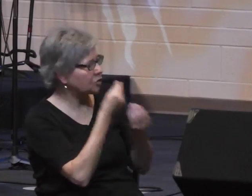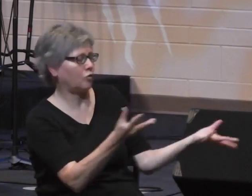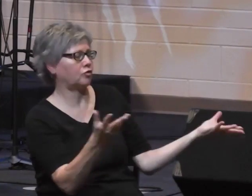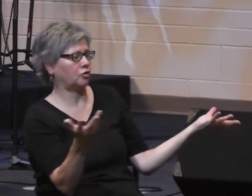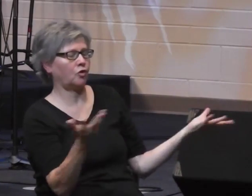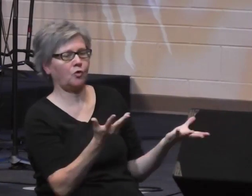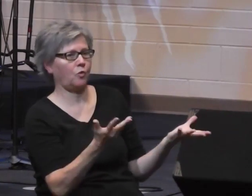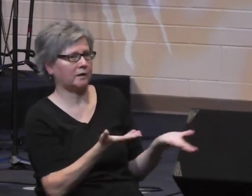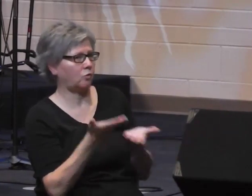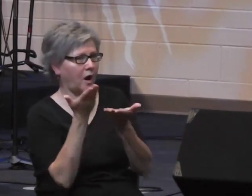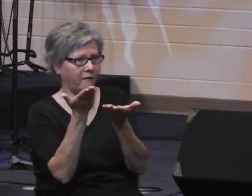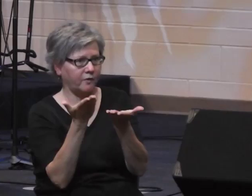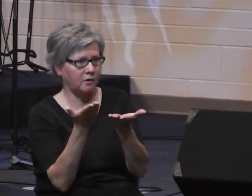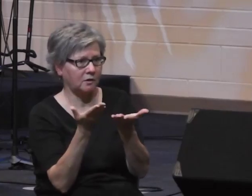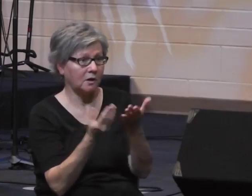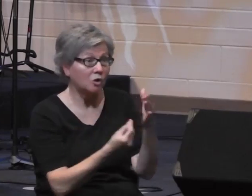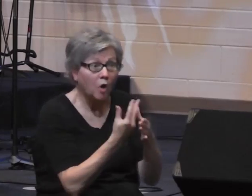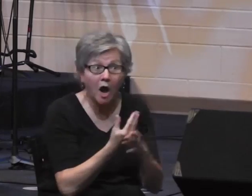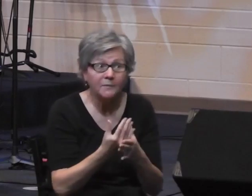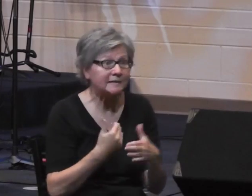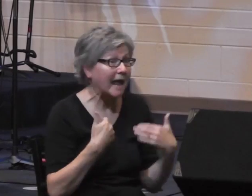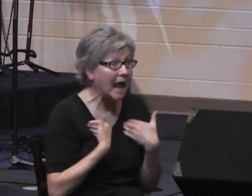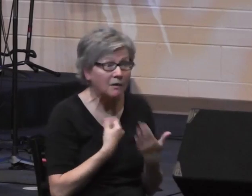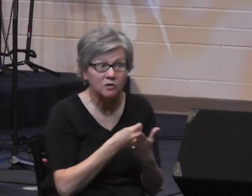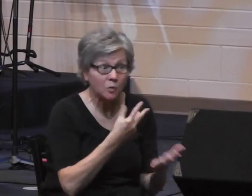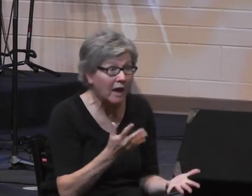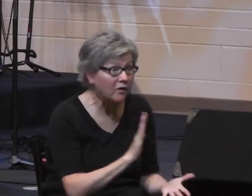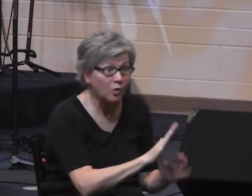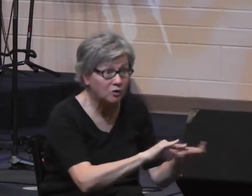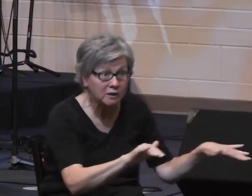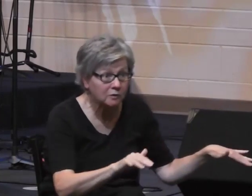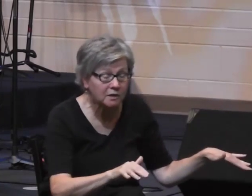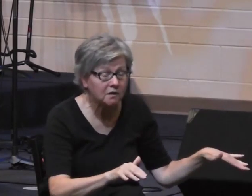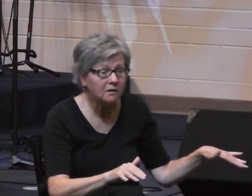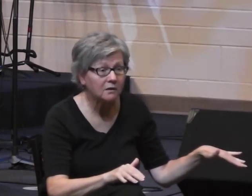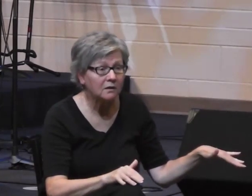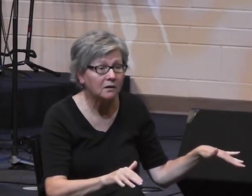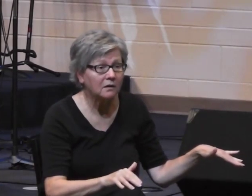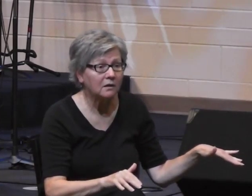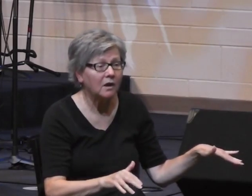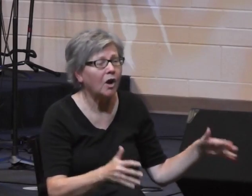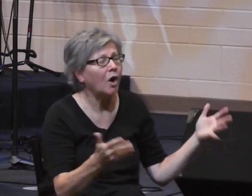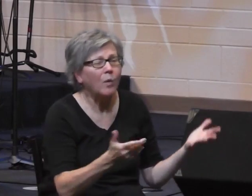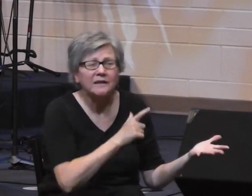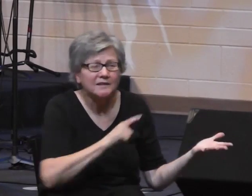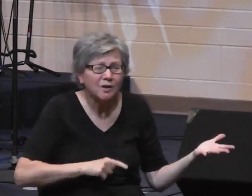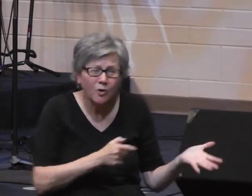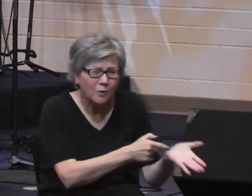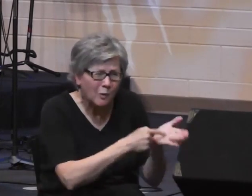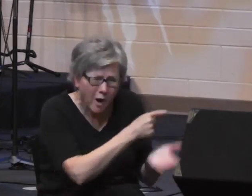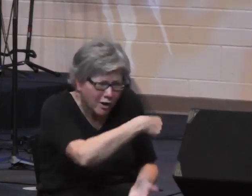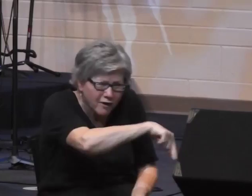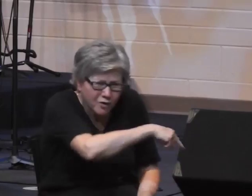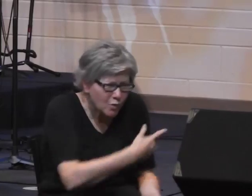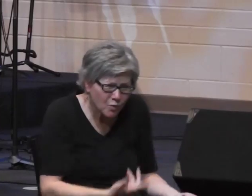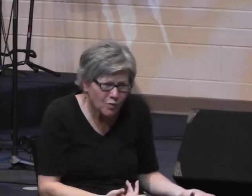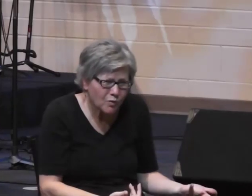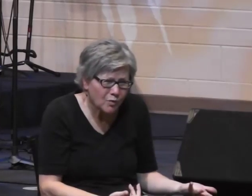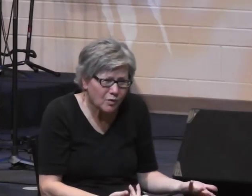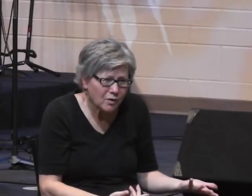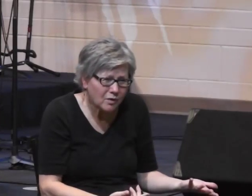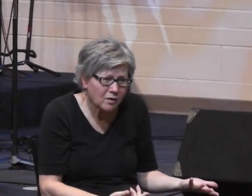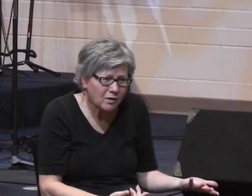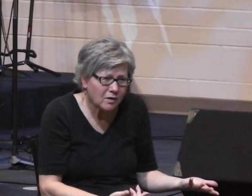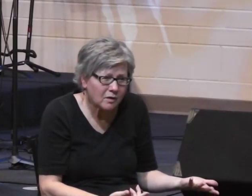Is it animals? Is it crops? Is it wealth? Is it your own kids? What does the Lord require of you, the prophet